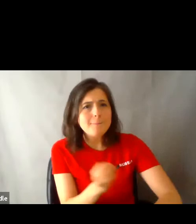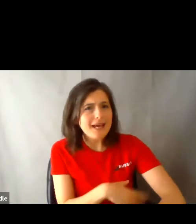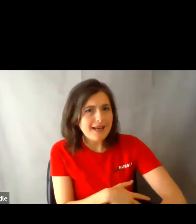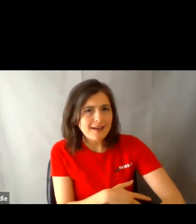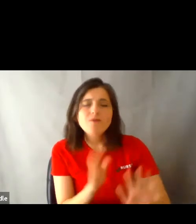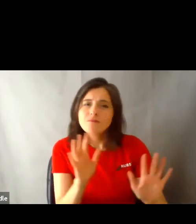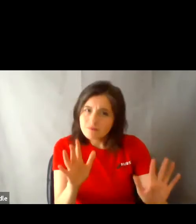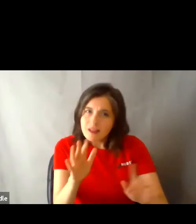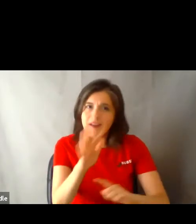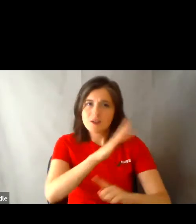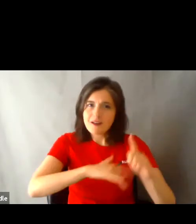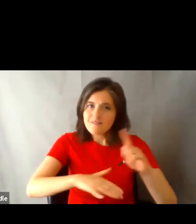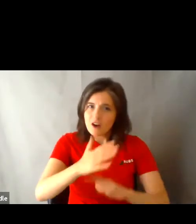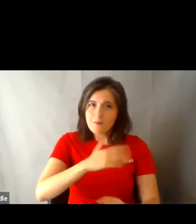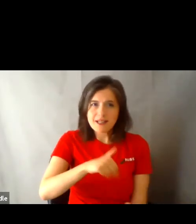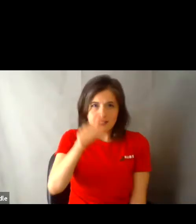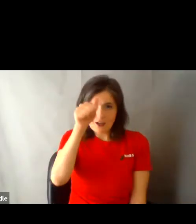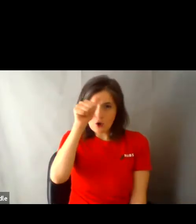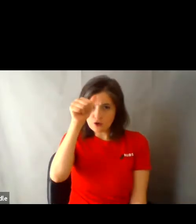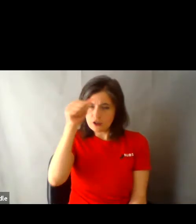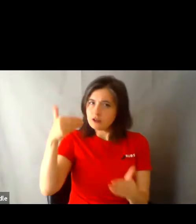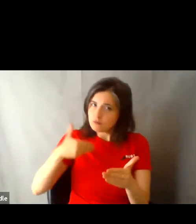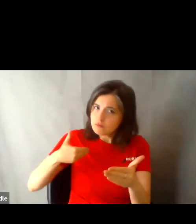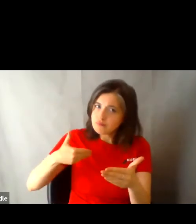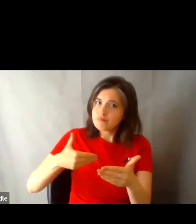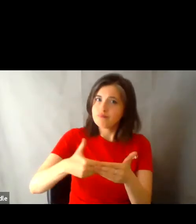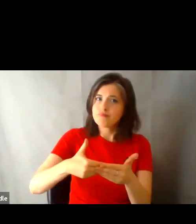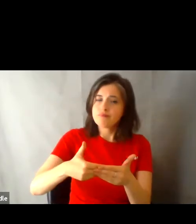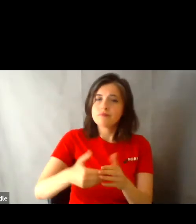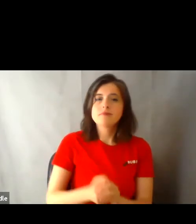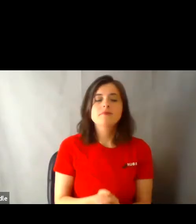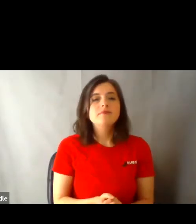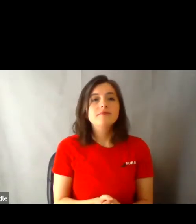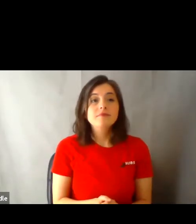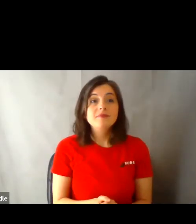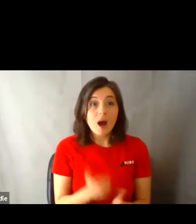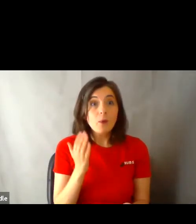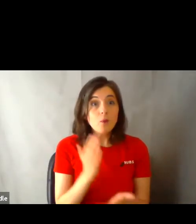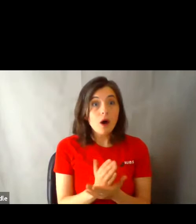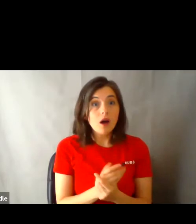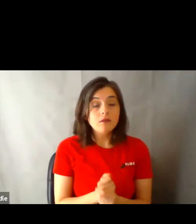to be environmentally conscious throughout this campaign, with it all being paper-based, and we were.